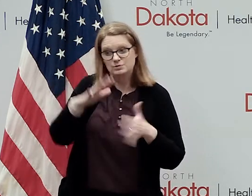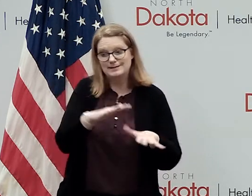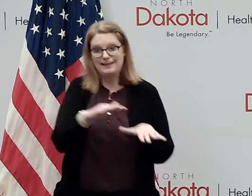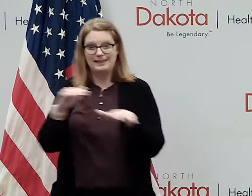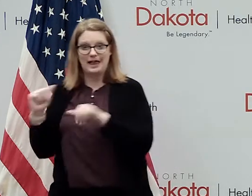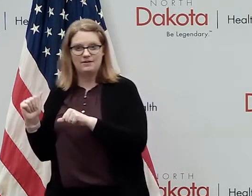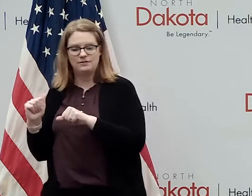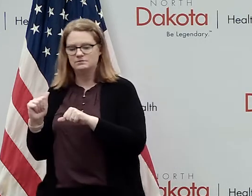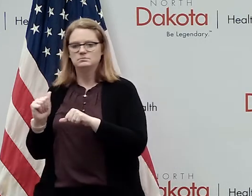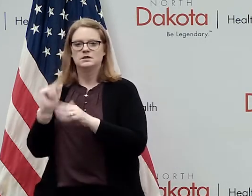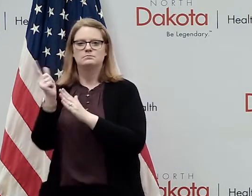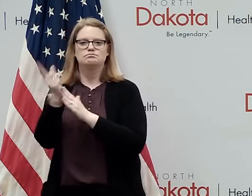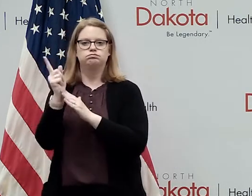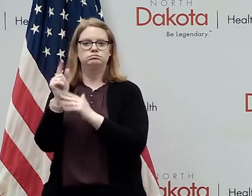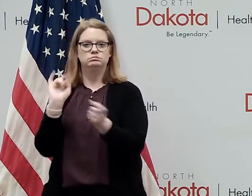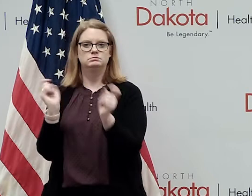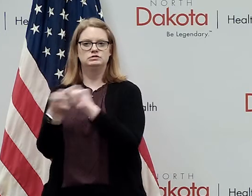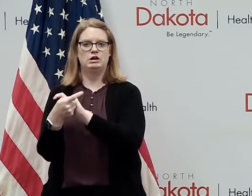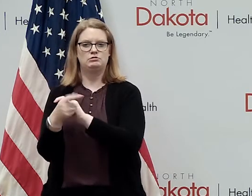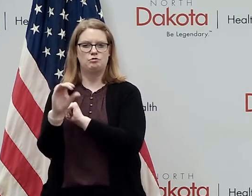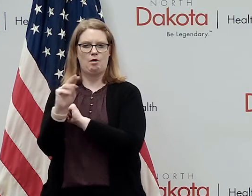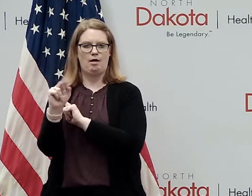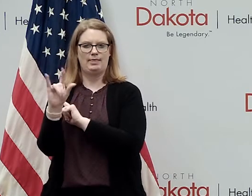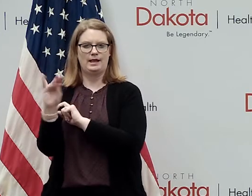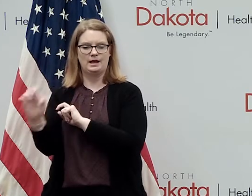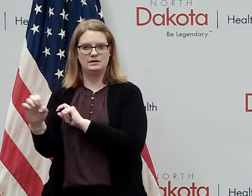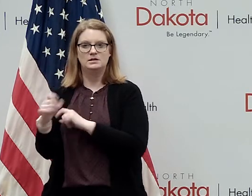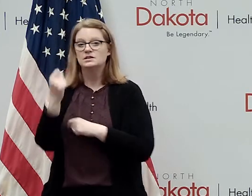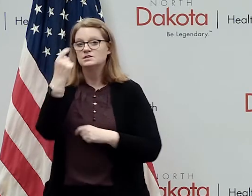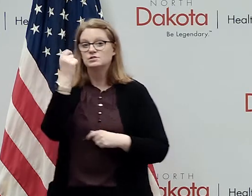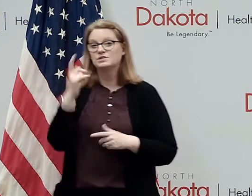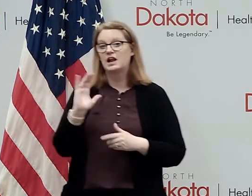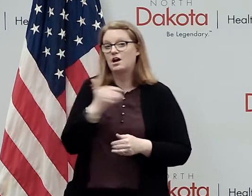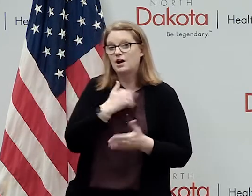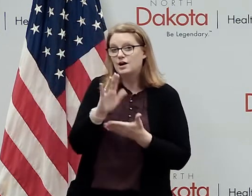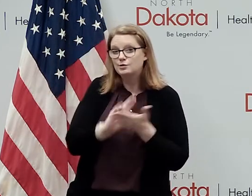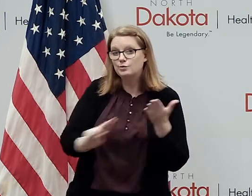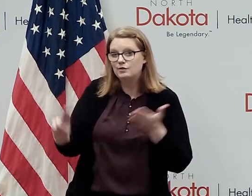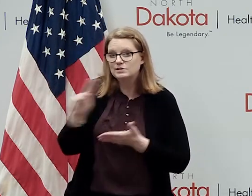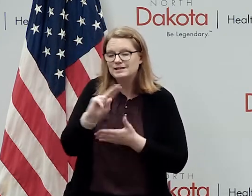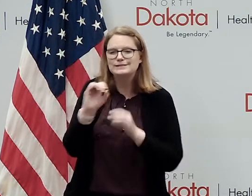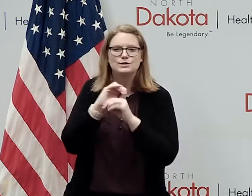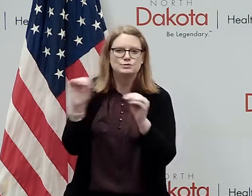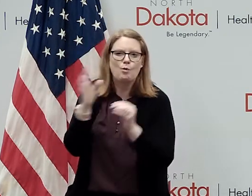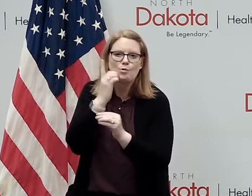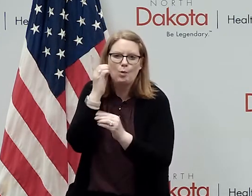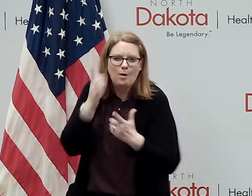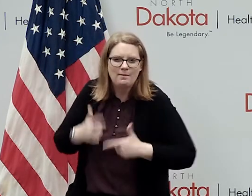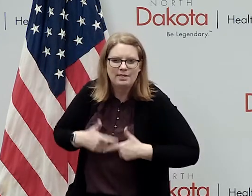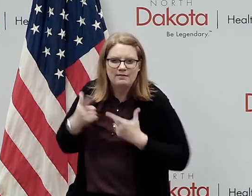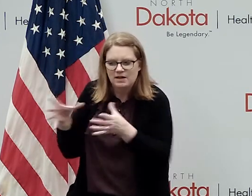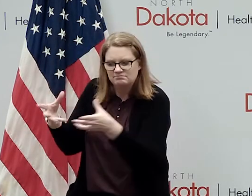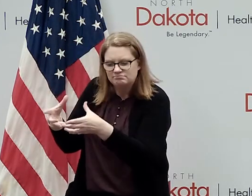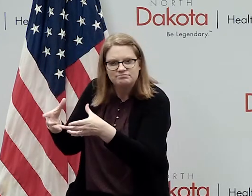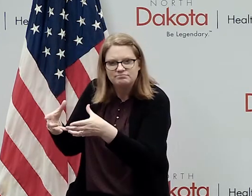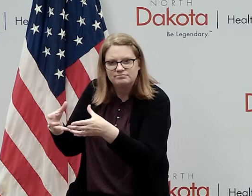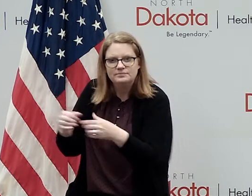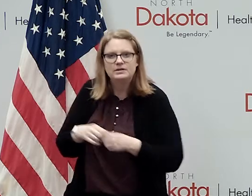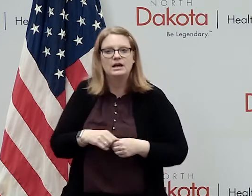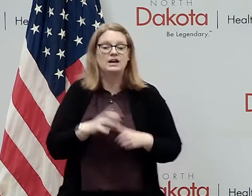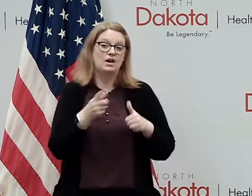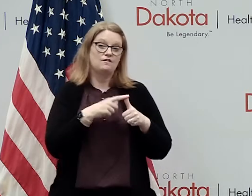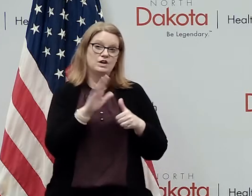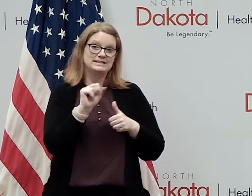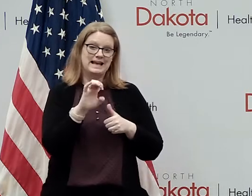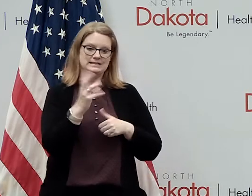back, and so we didn't have congregate living on universities. And also with 120,000, we had our first case